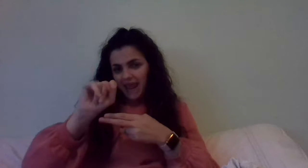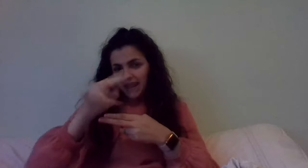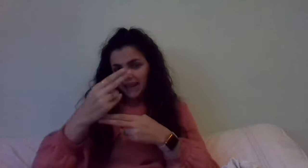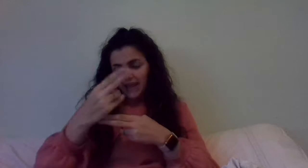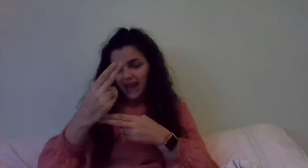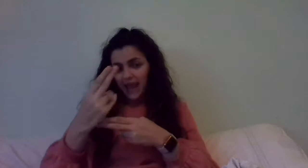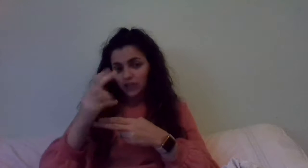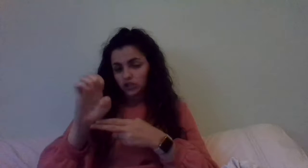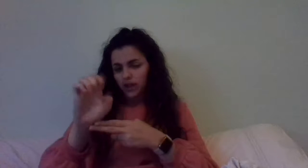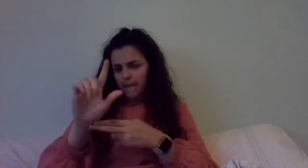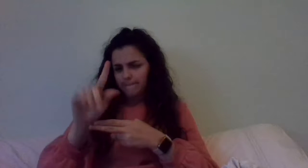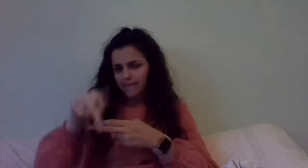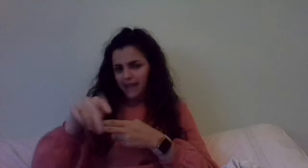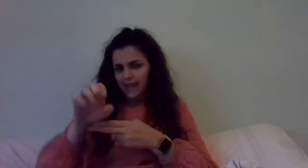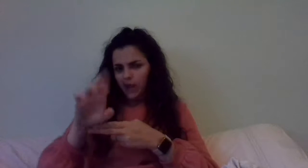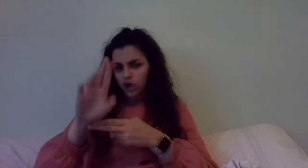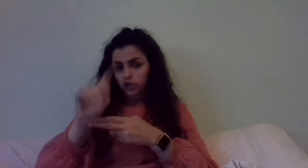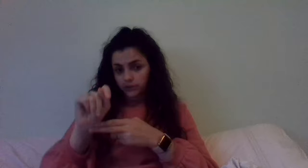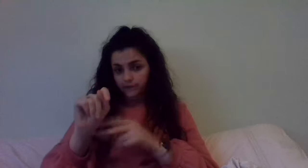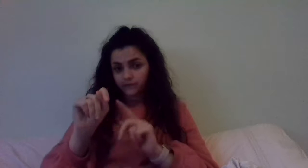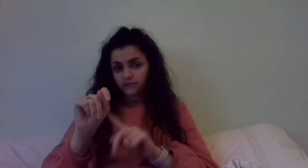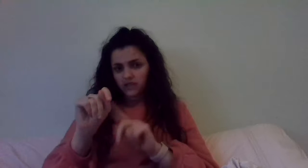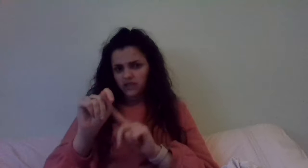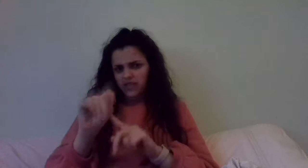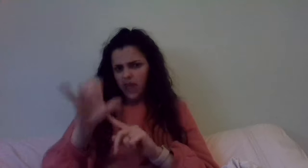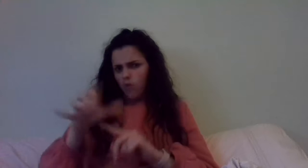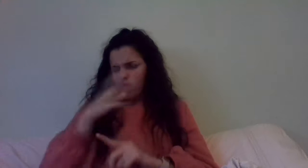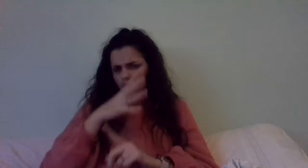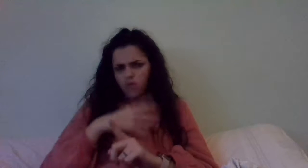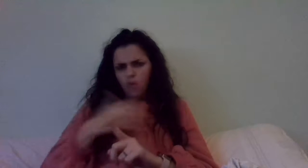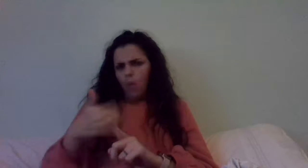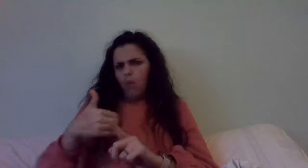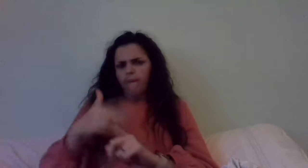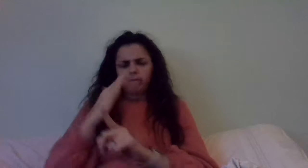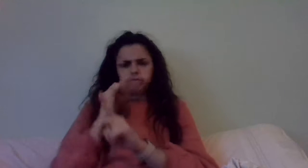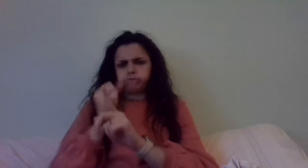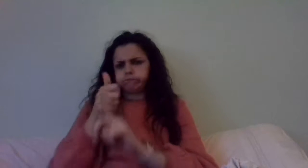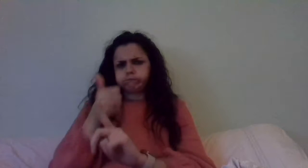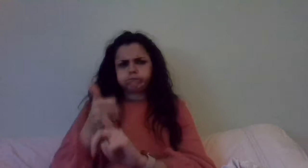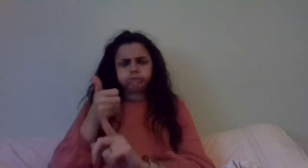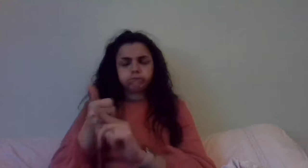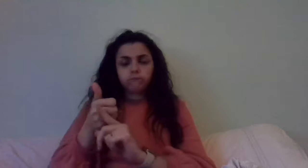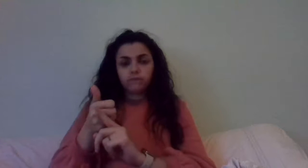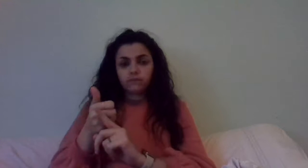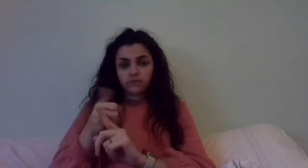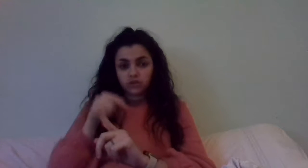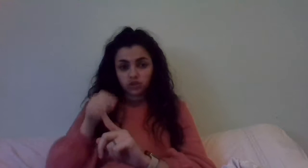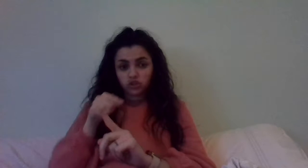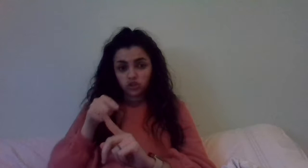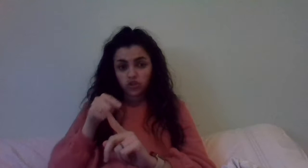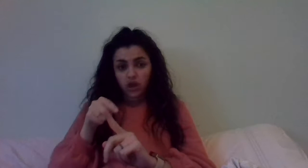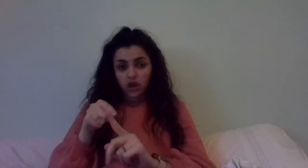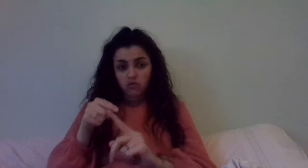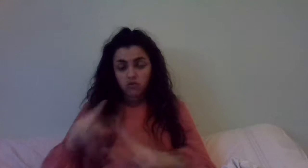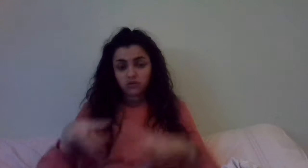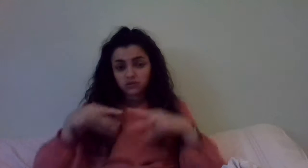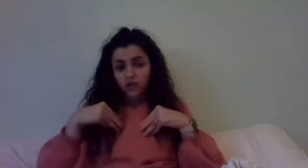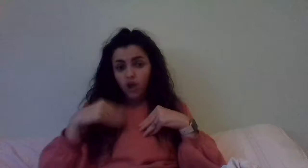Halpert, who's a very fascinating figure in her own right. She owns an art gallery in Greenwich Village called the Downtown